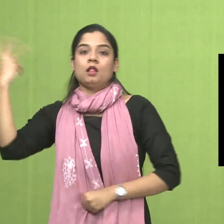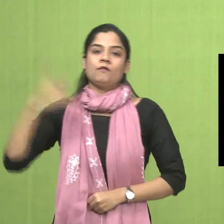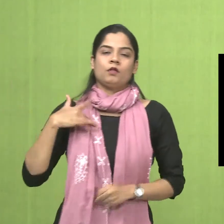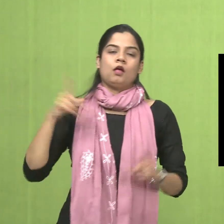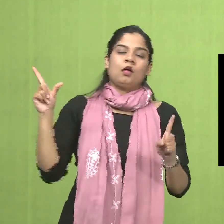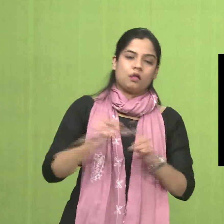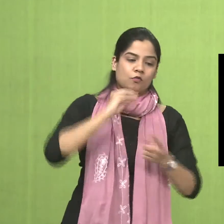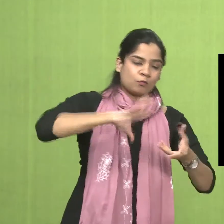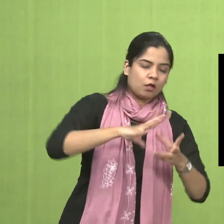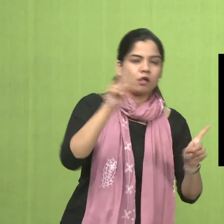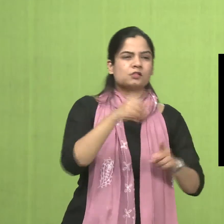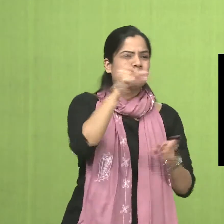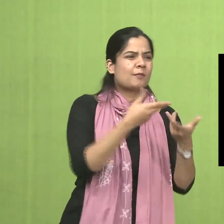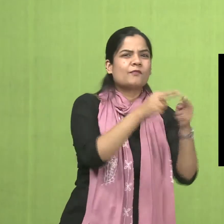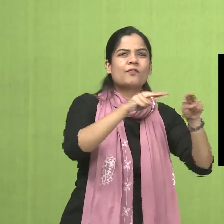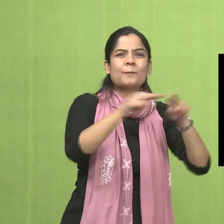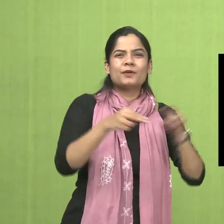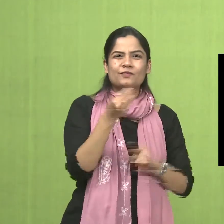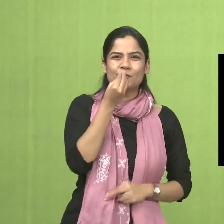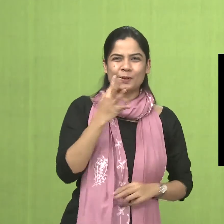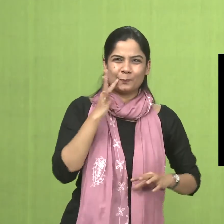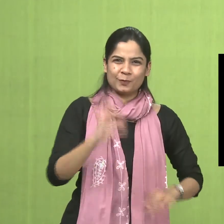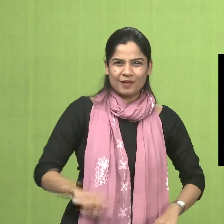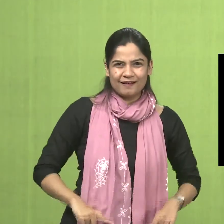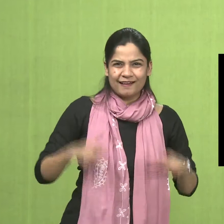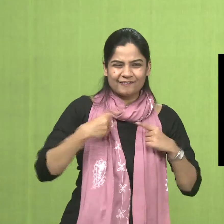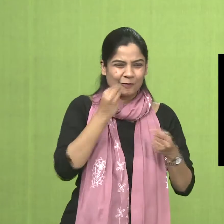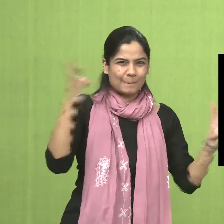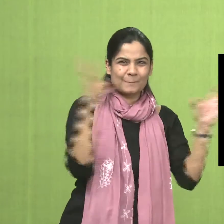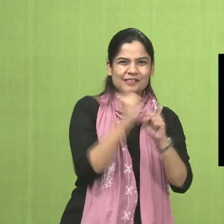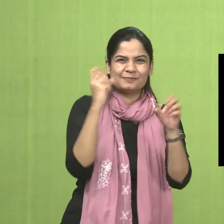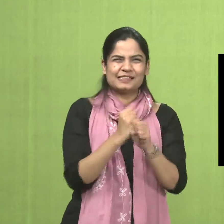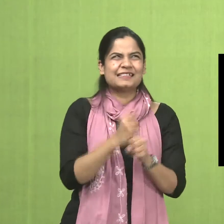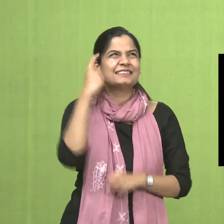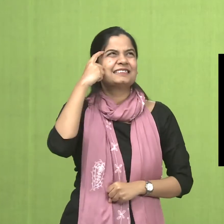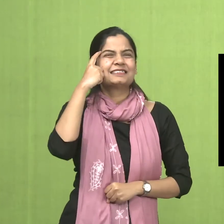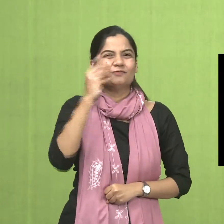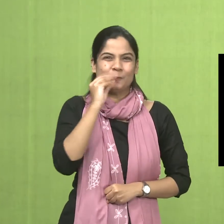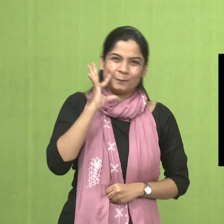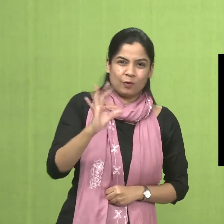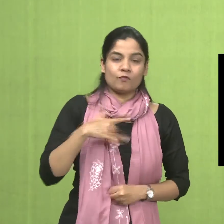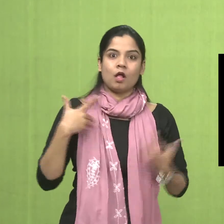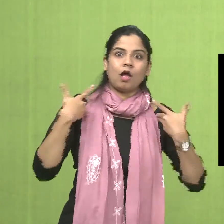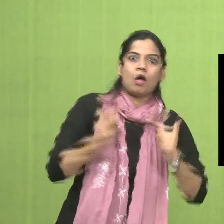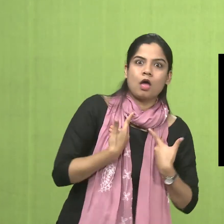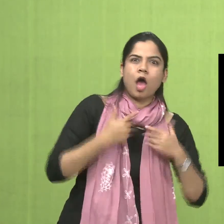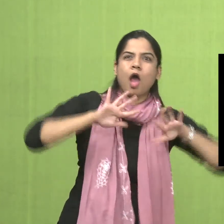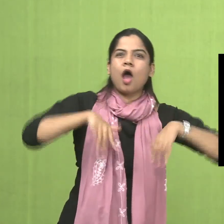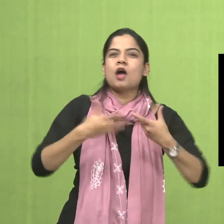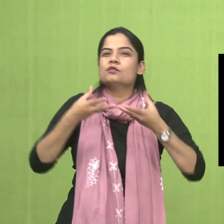back home and then you're making dinner, that will be very late and you'll be very tired. So it's better off, while you're cooking in the morning, you can cook